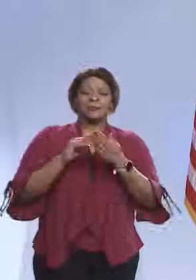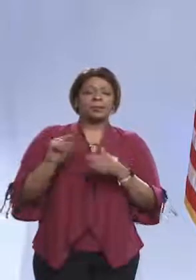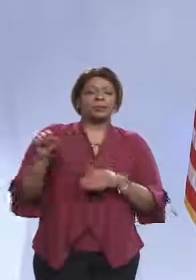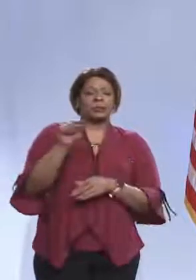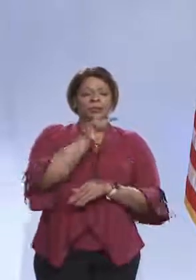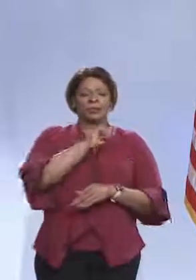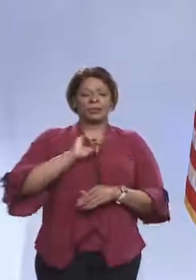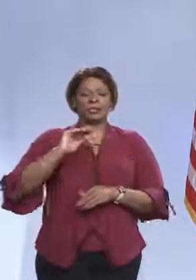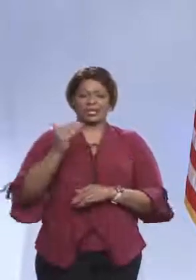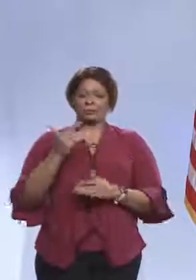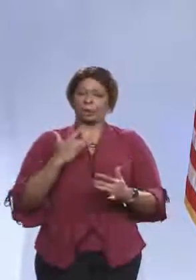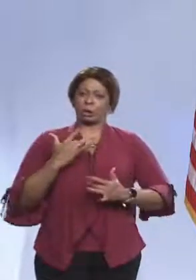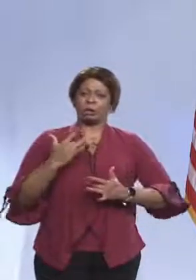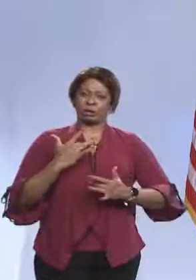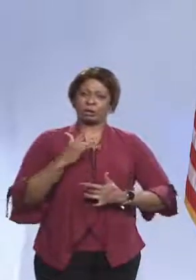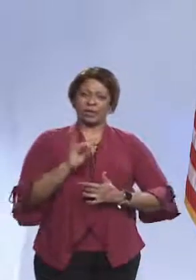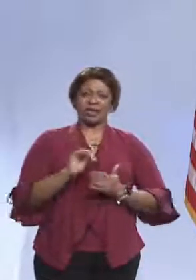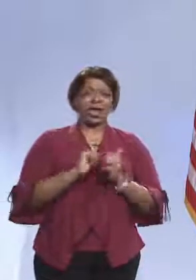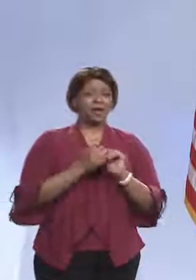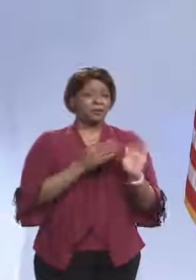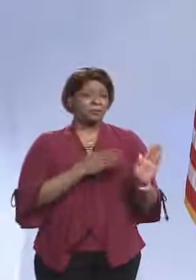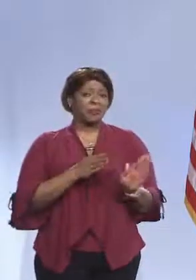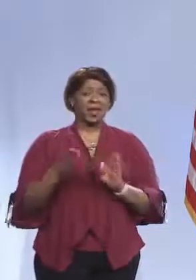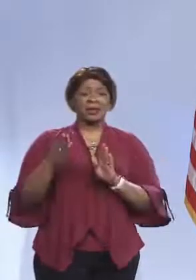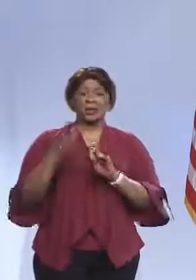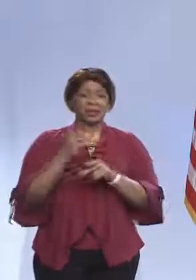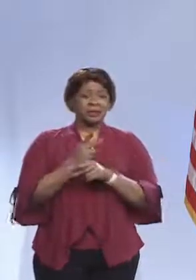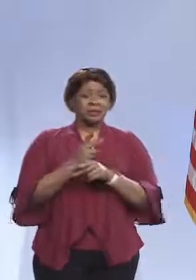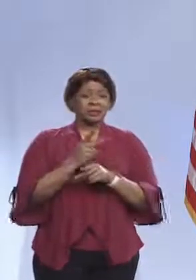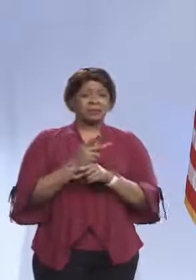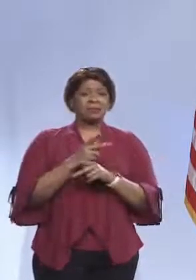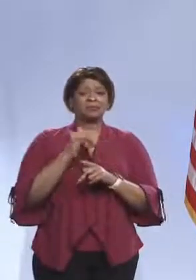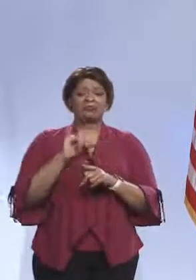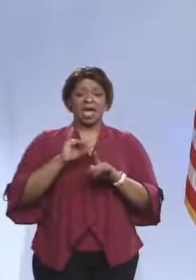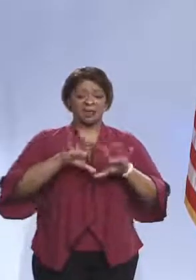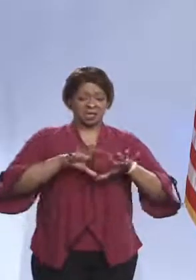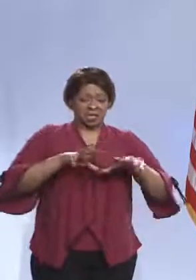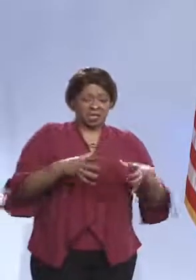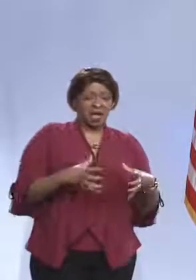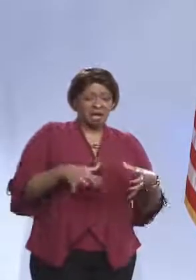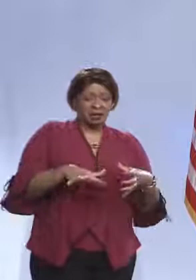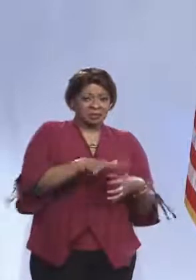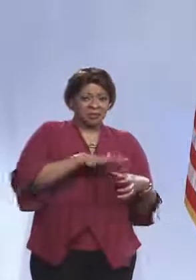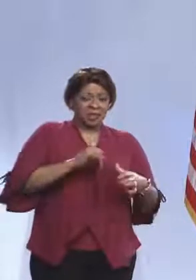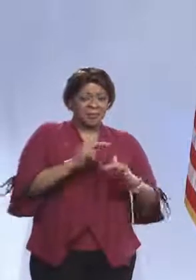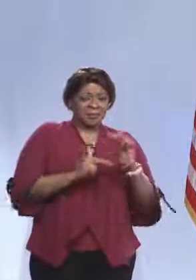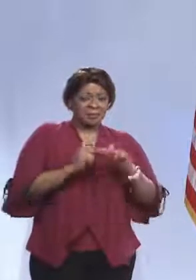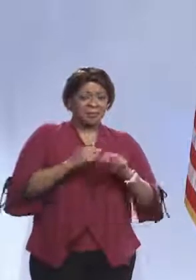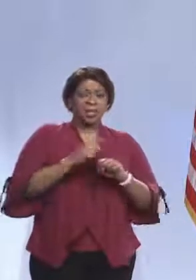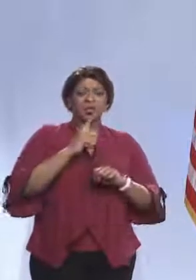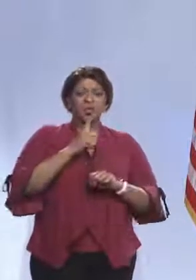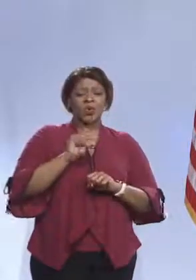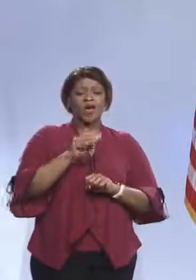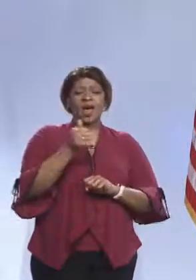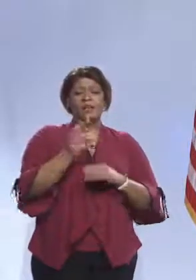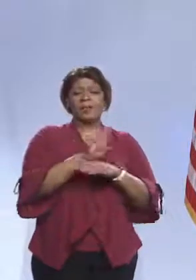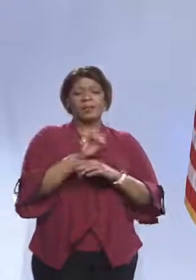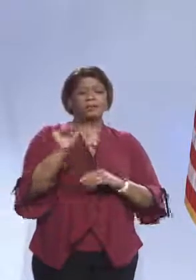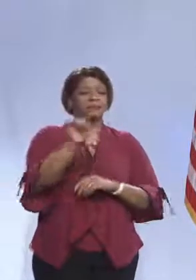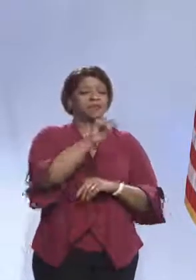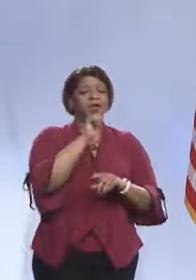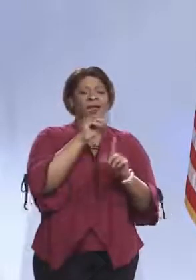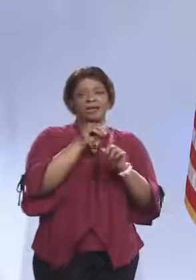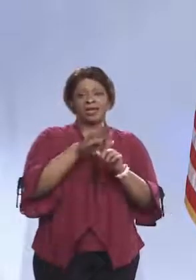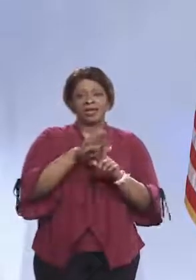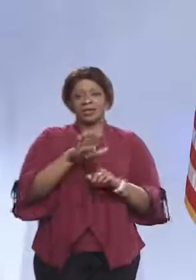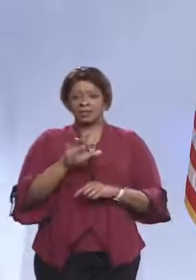just seem pretty concerned about that. How do you plan on just keeping it contained to that building and making sure that other businesses aren't affected